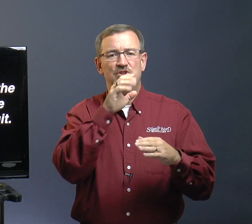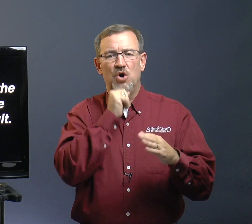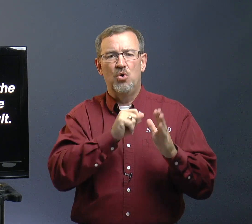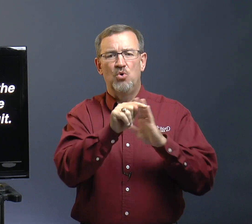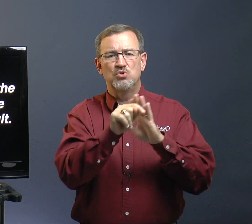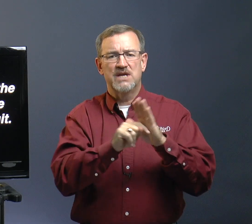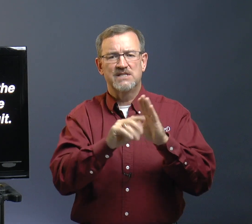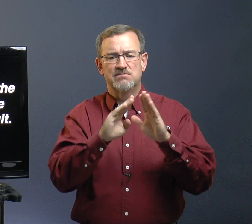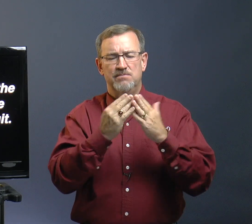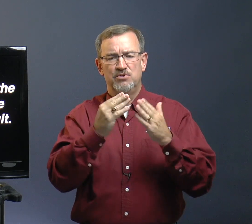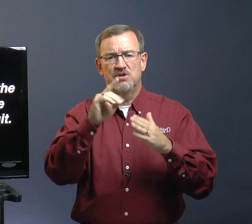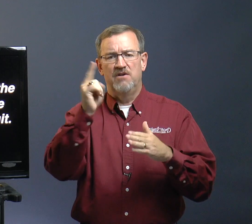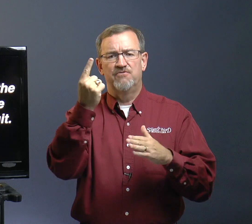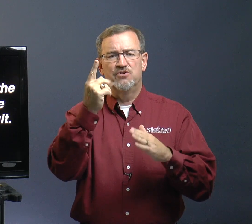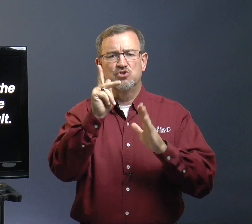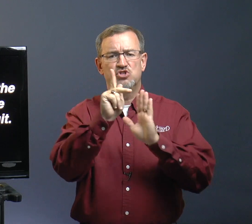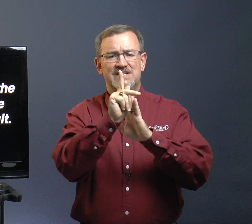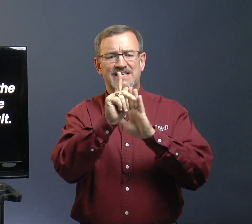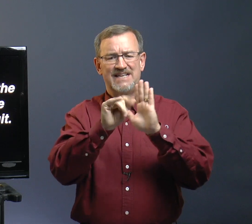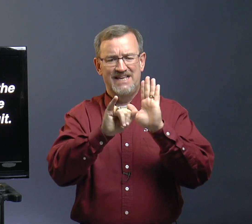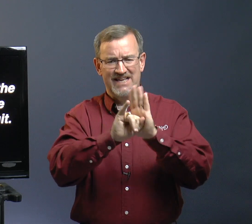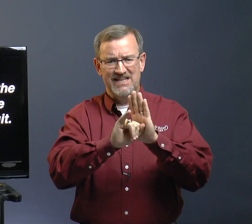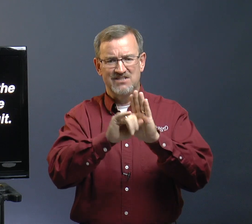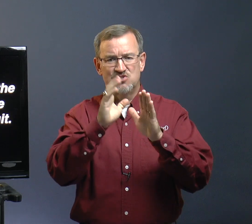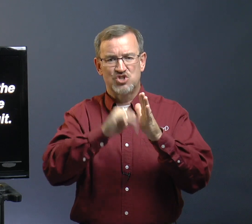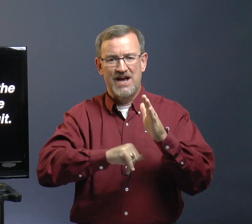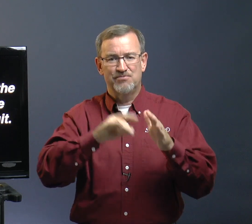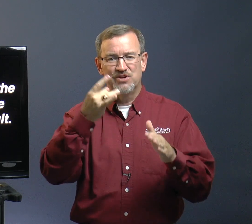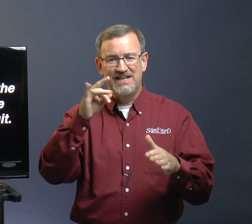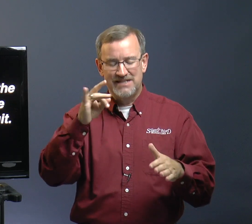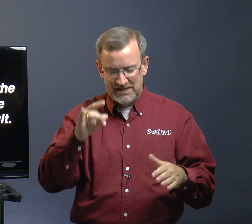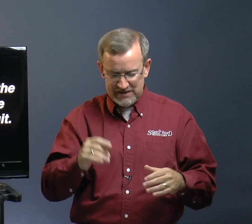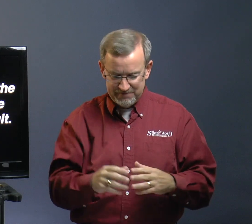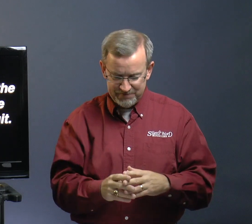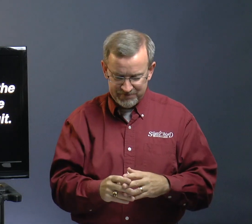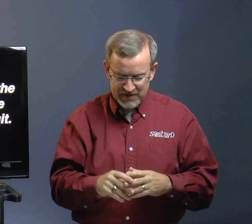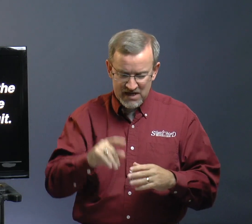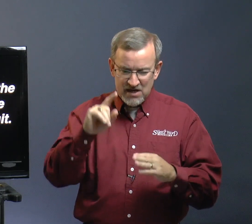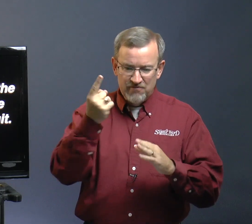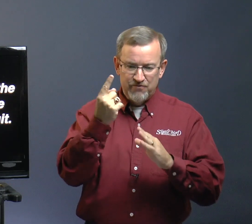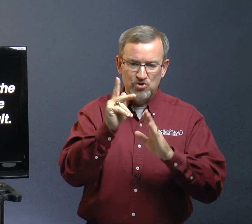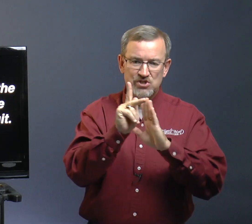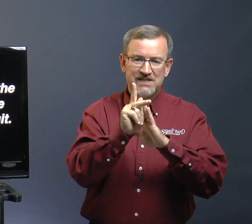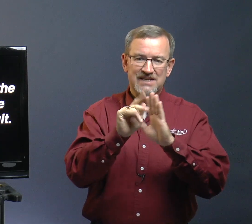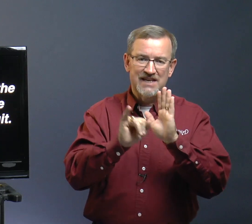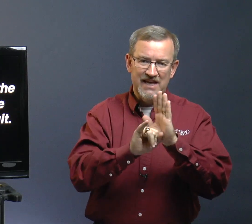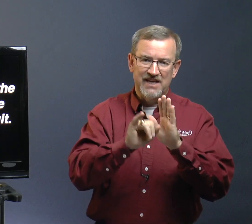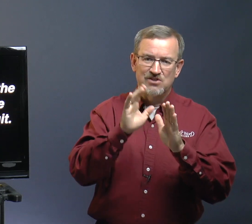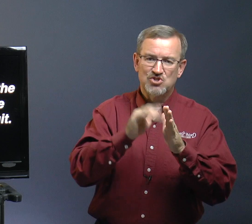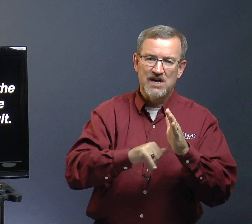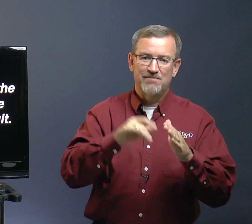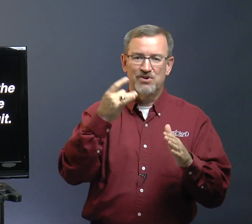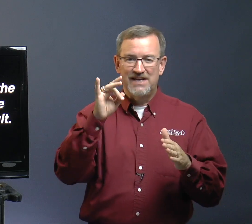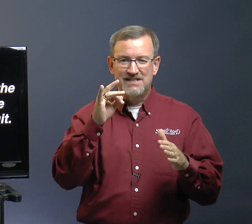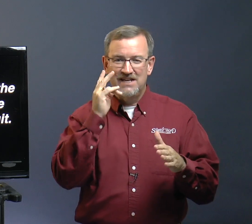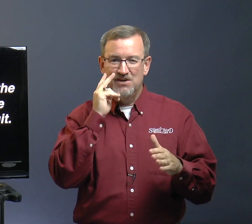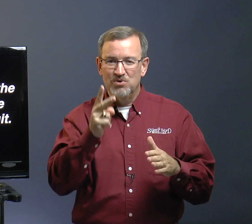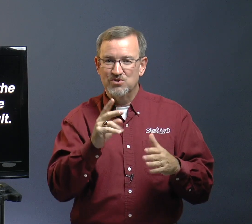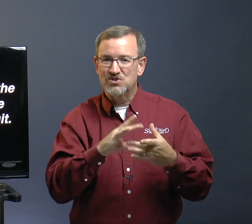the Old Testament book of 1 Kings chapter 18. 1 Kings chapter 18, and we'll see